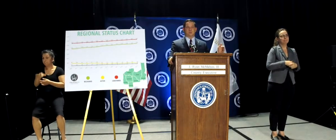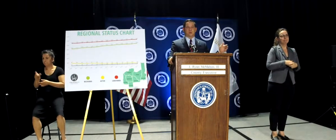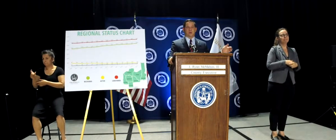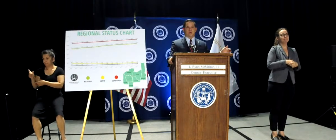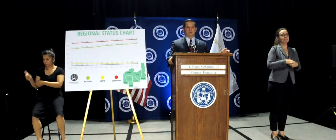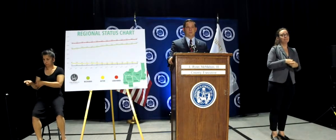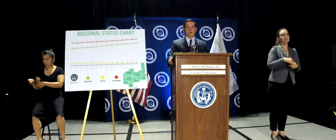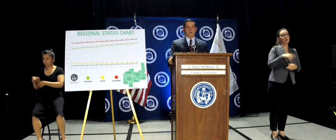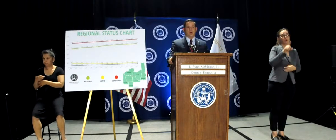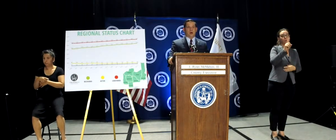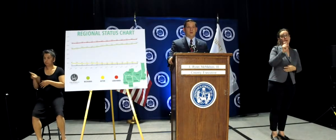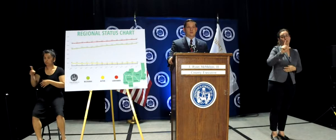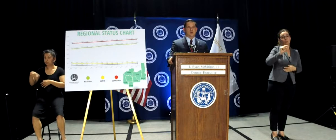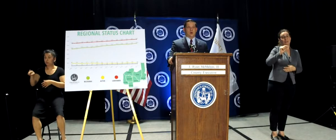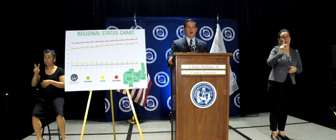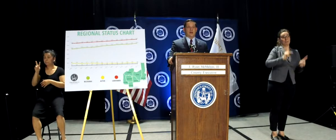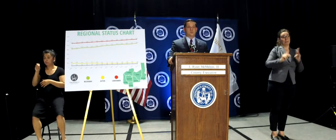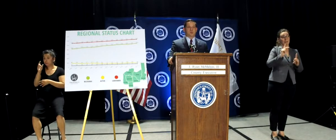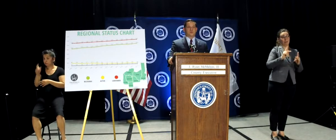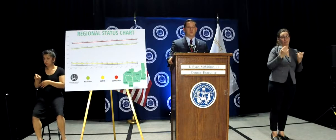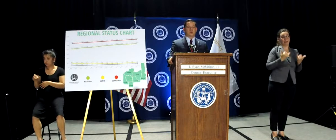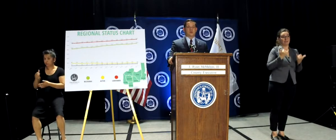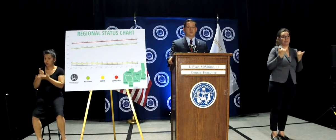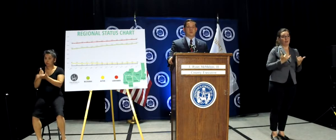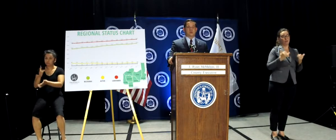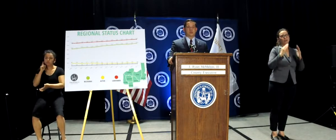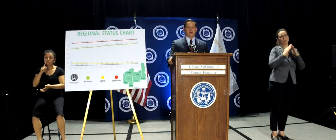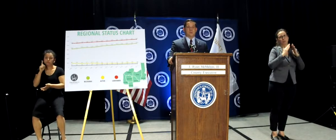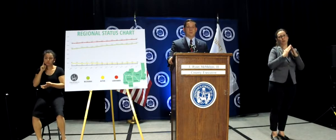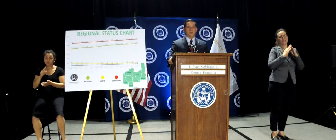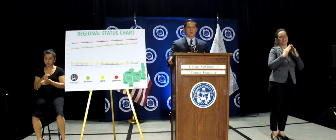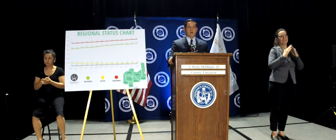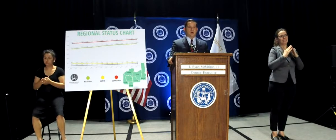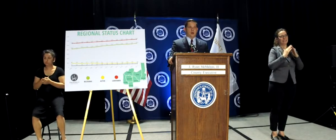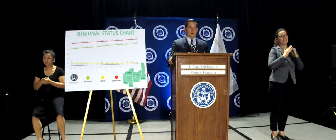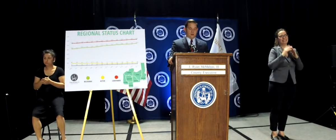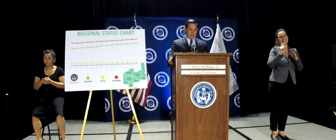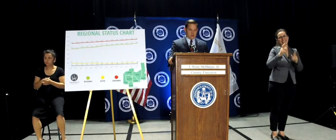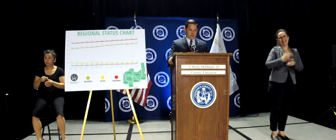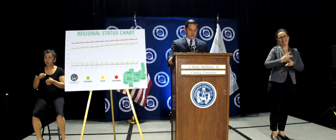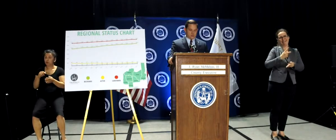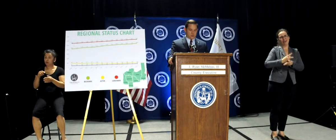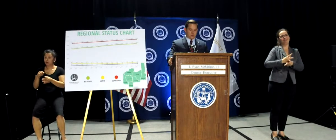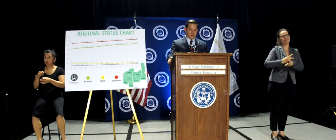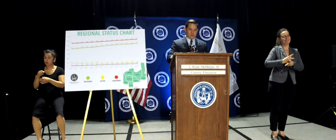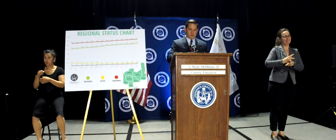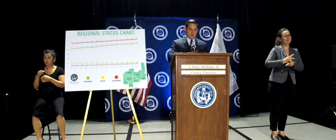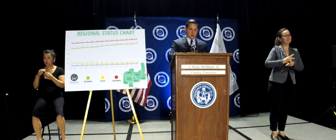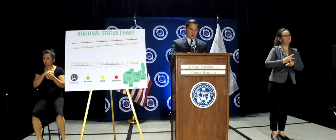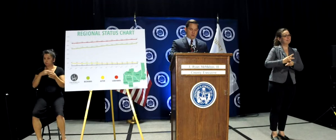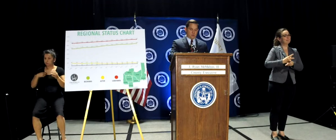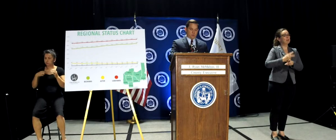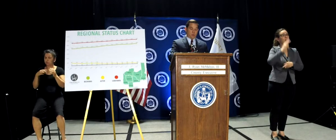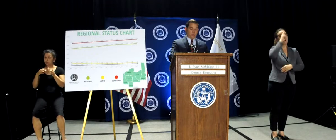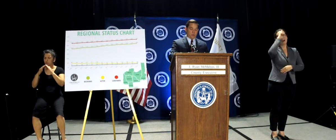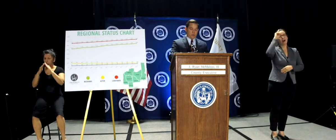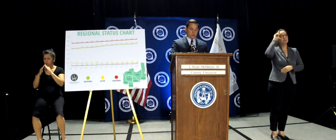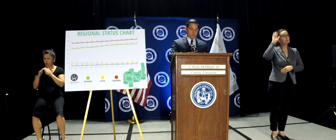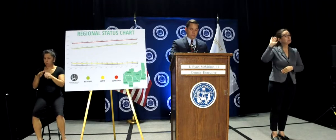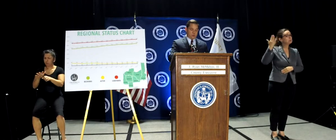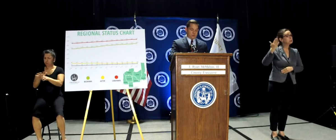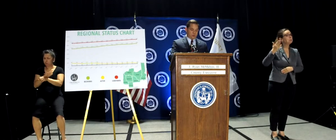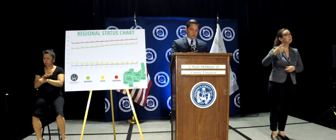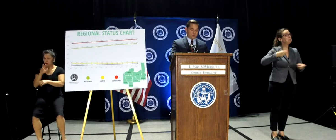day-to-day hospital care. So our hospital infrastructure is in good shape, and that's certainly really